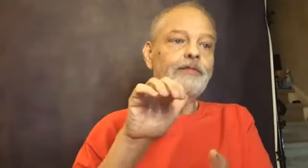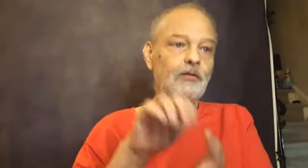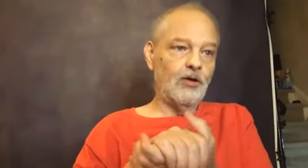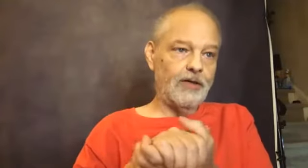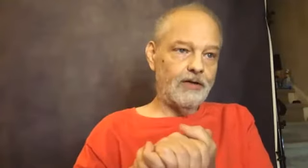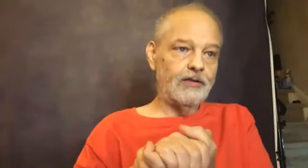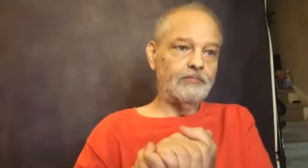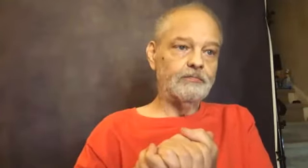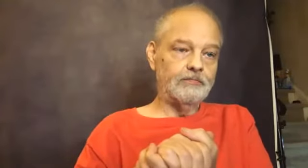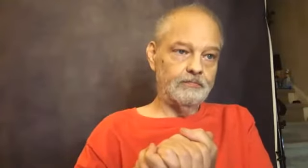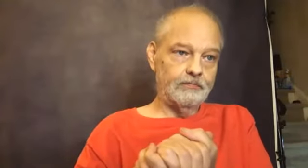Female, marry.